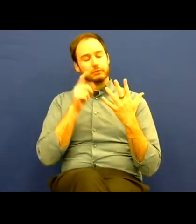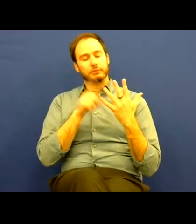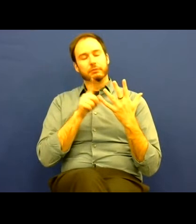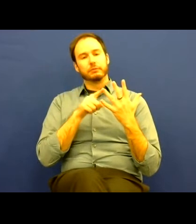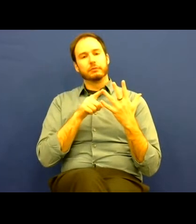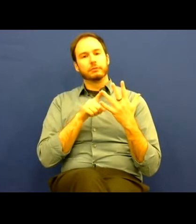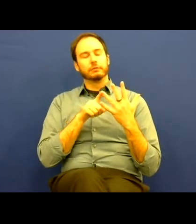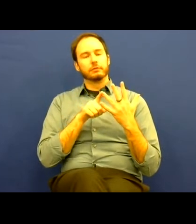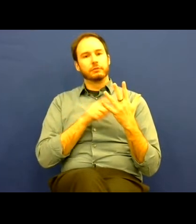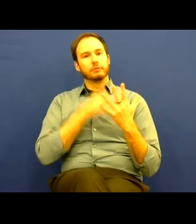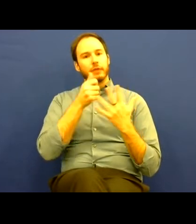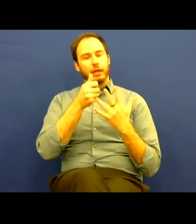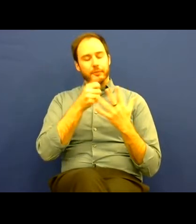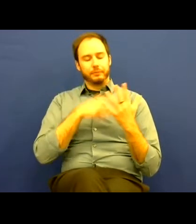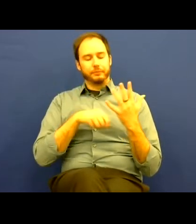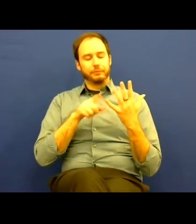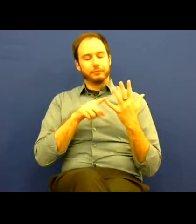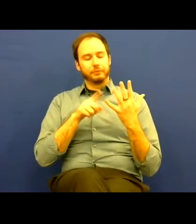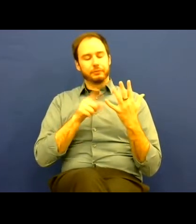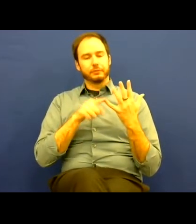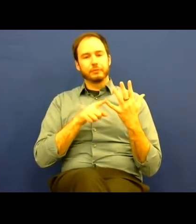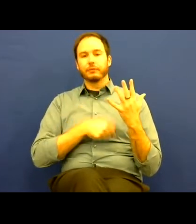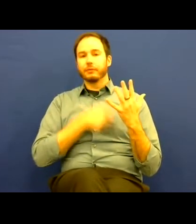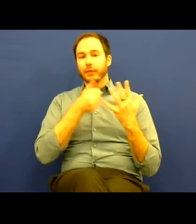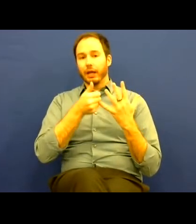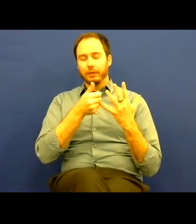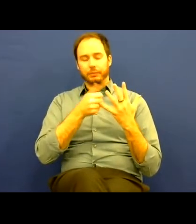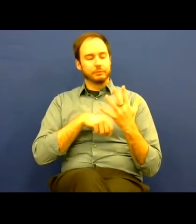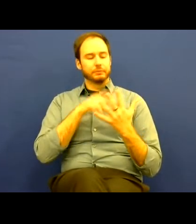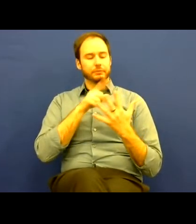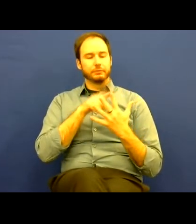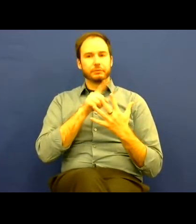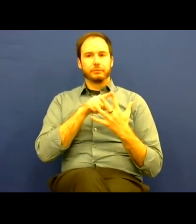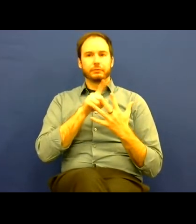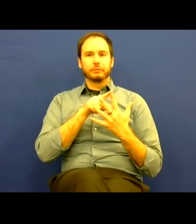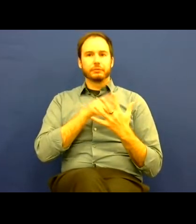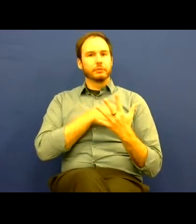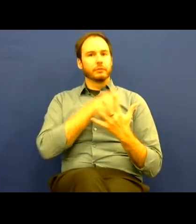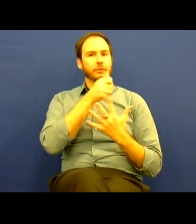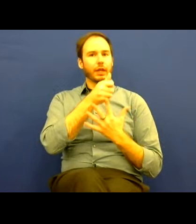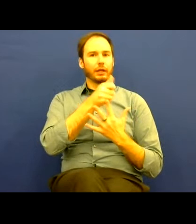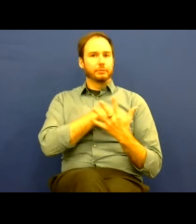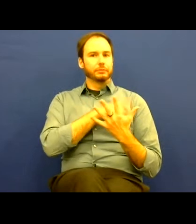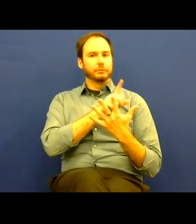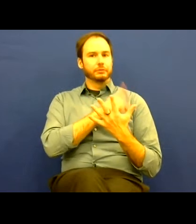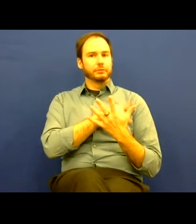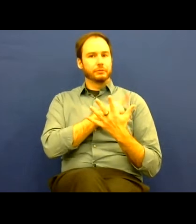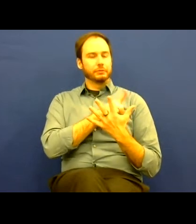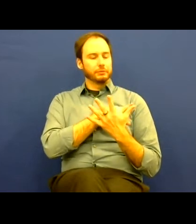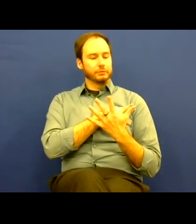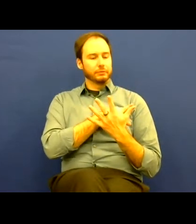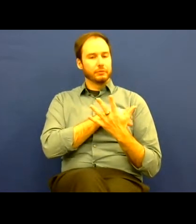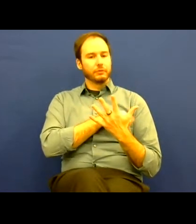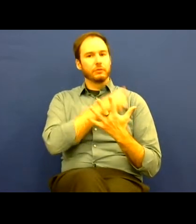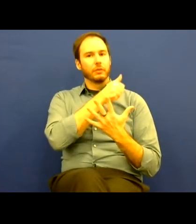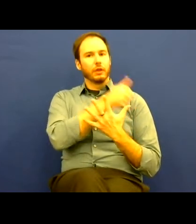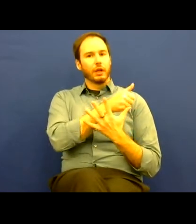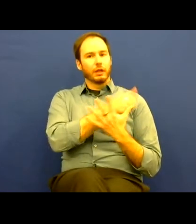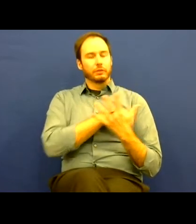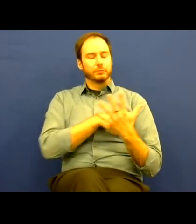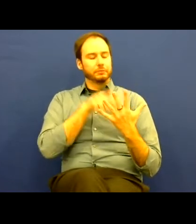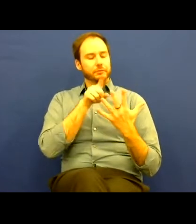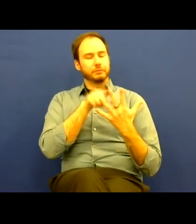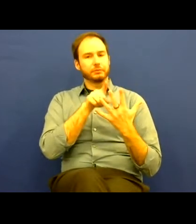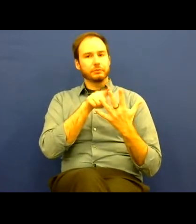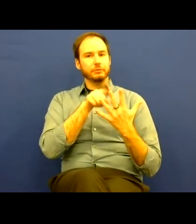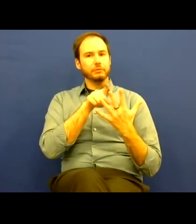Councilmember Safranik, Aye. Councilmember Bolsner. Aye. Councilmember Page, Aye. Councilmember Blanca.